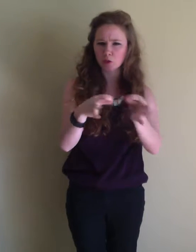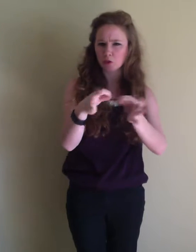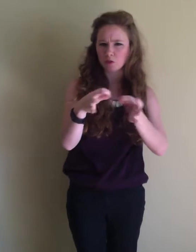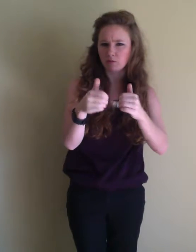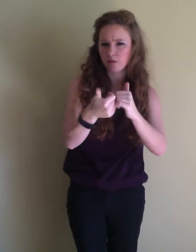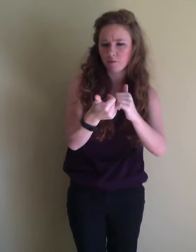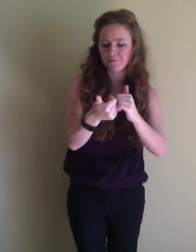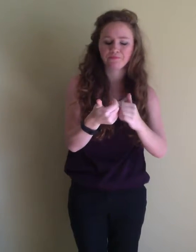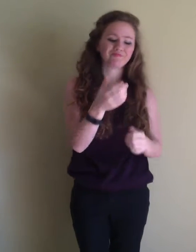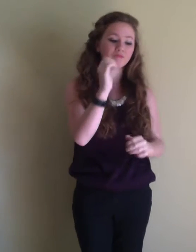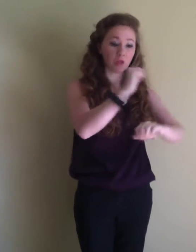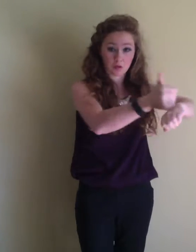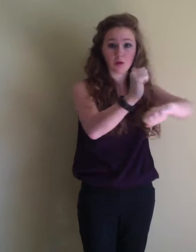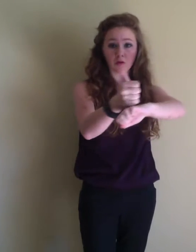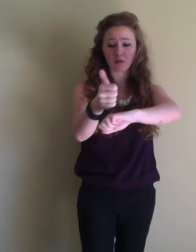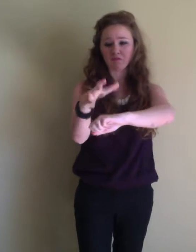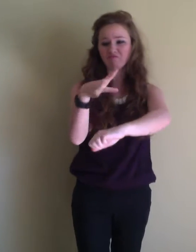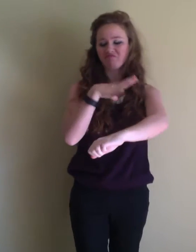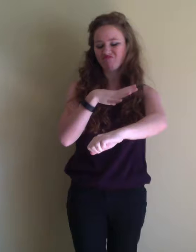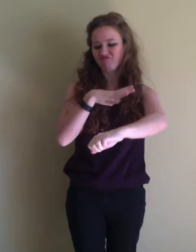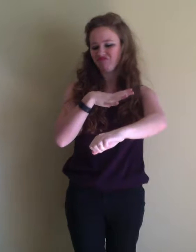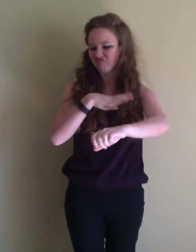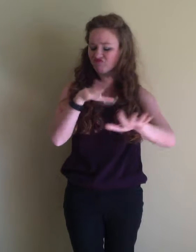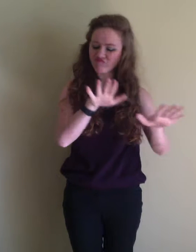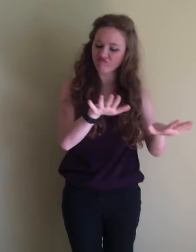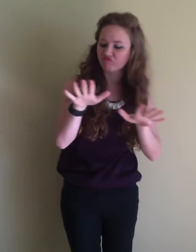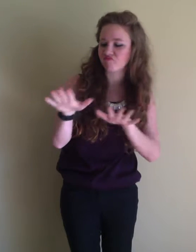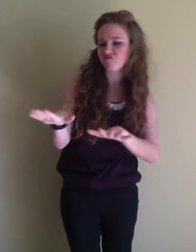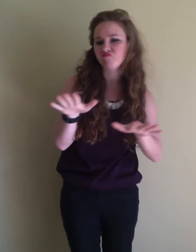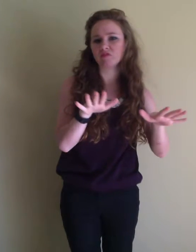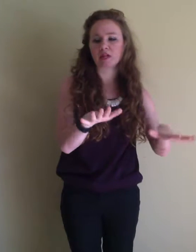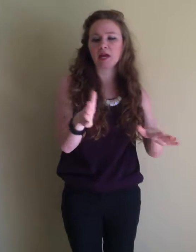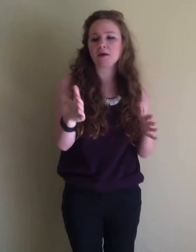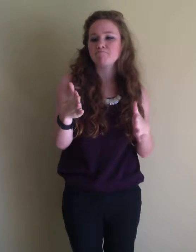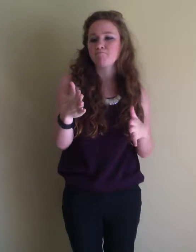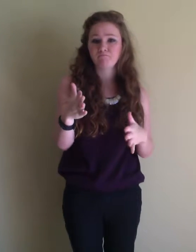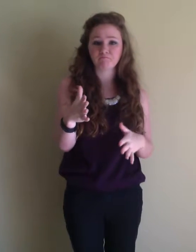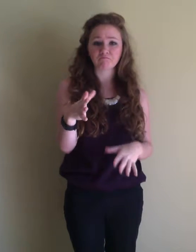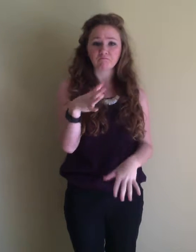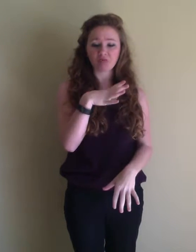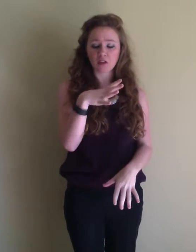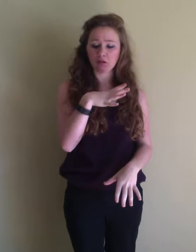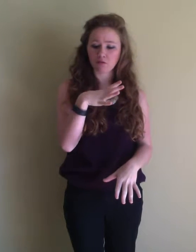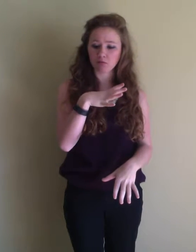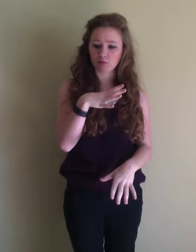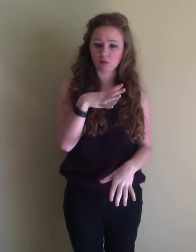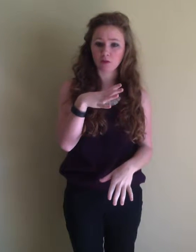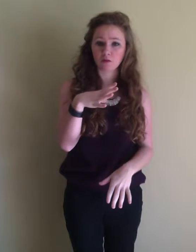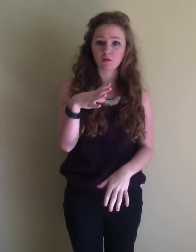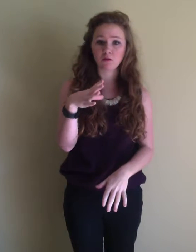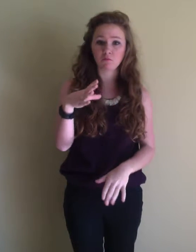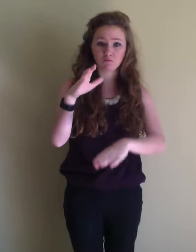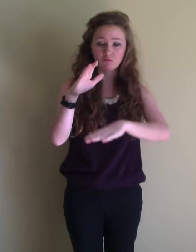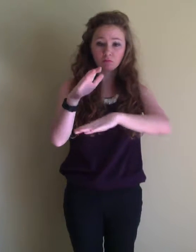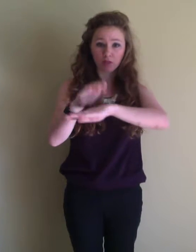own. Each individual colony had their own colonial assembly. They were able to make laws for their individual colony, pass their own taxes, punish people for their own